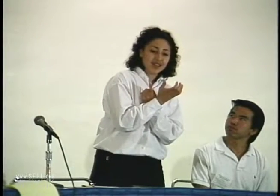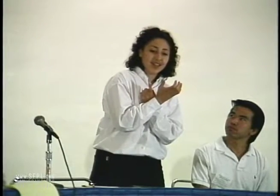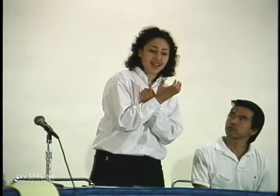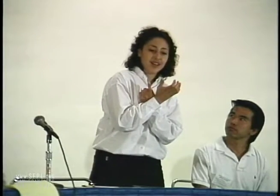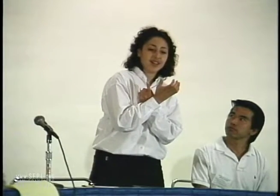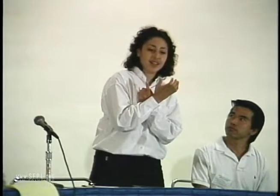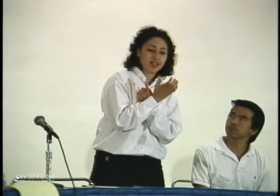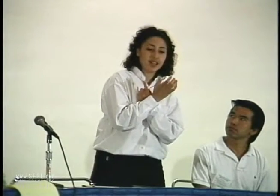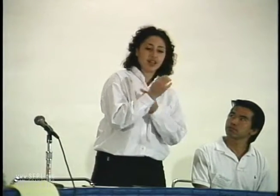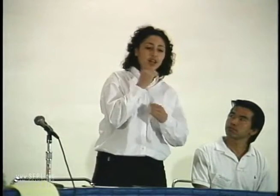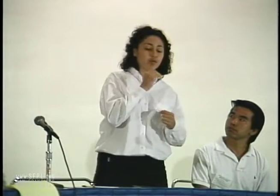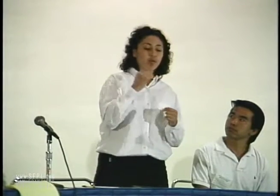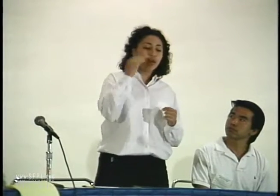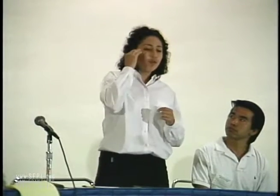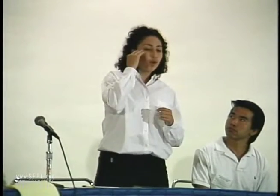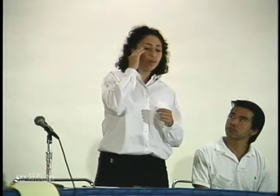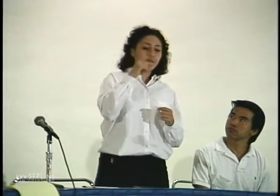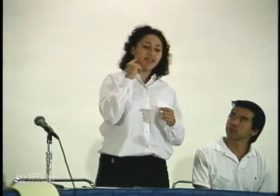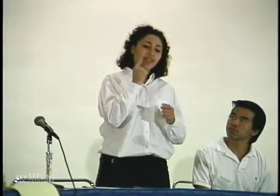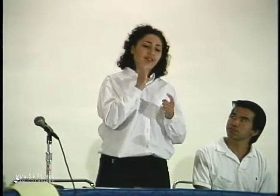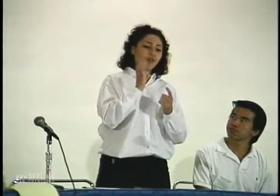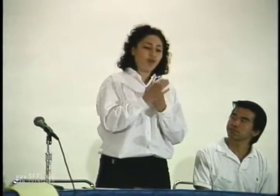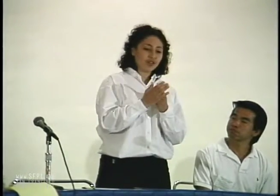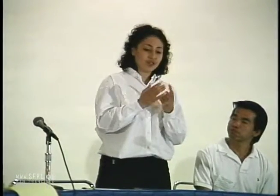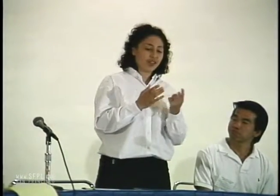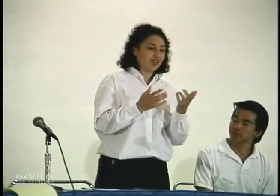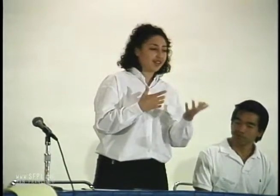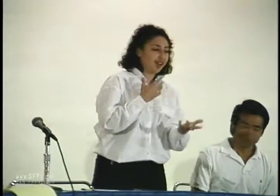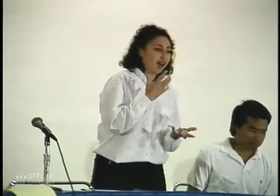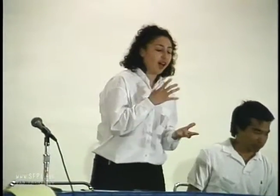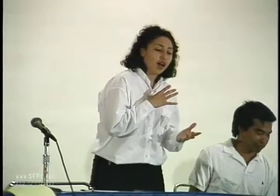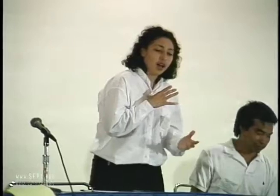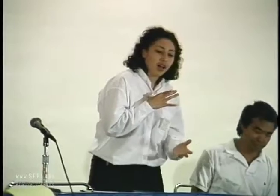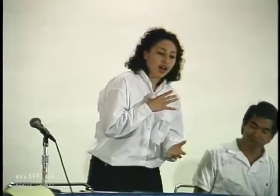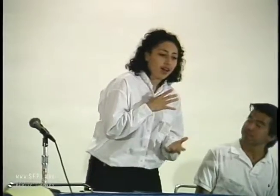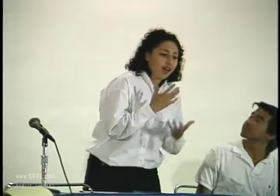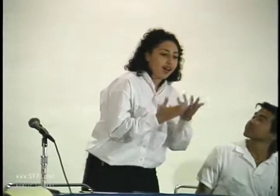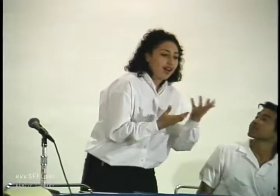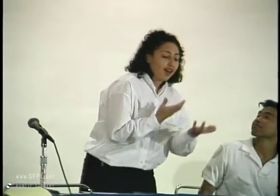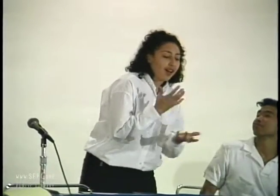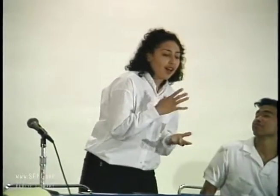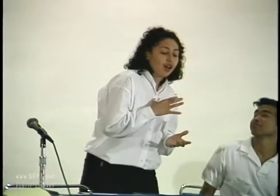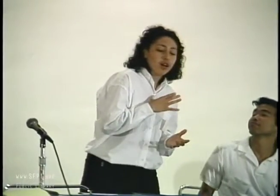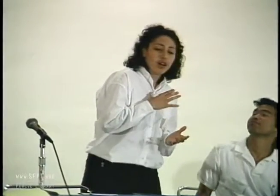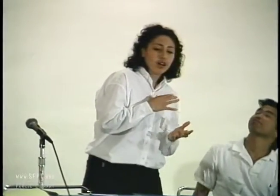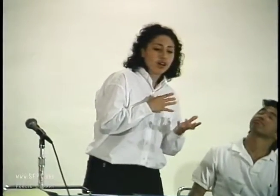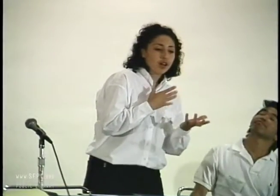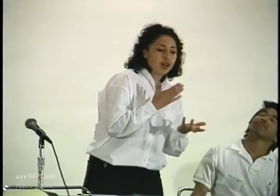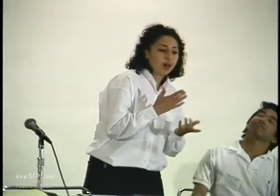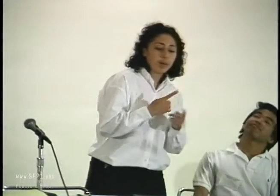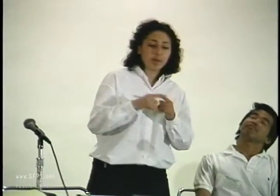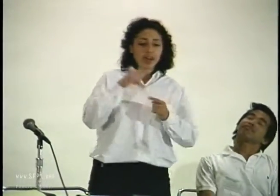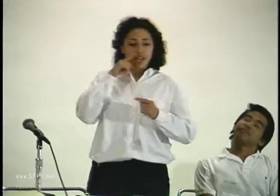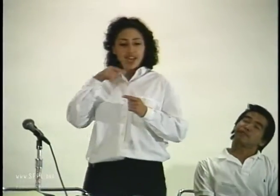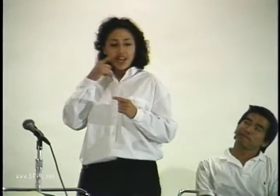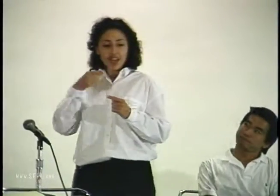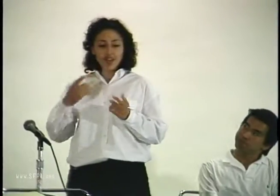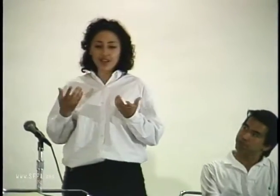I'm really fascinated with the whole idea of deaf culture. I didn't really understand what deaf culture was about, and it's wonderful. I just want to learn more,